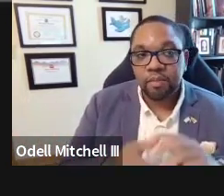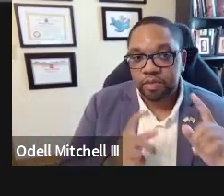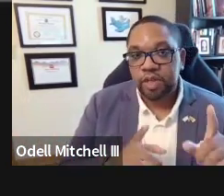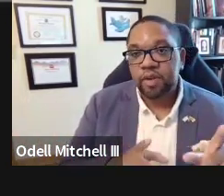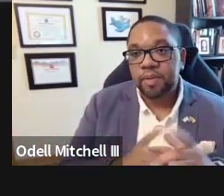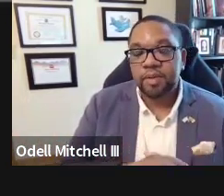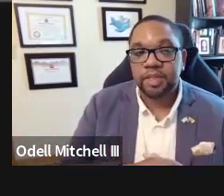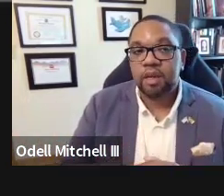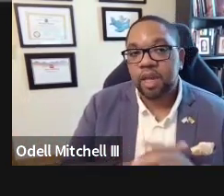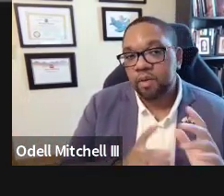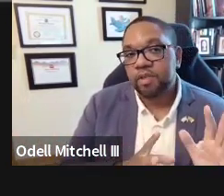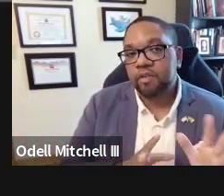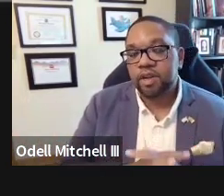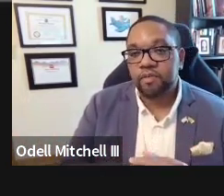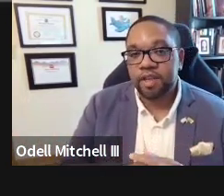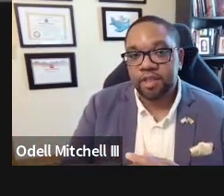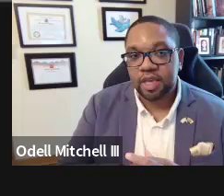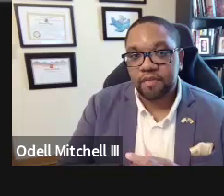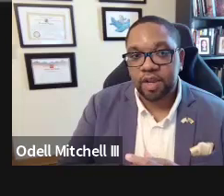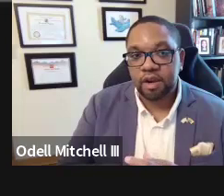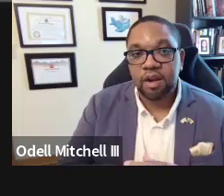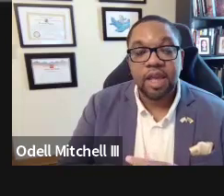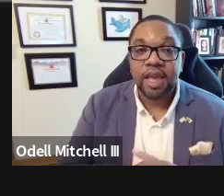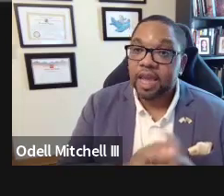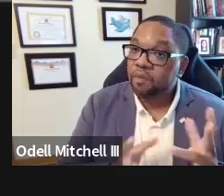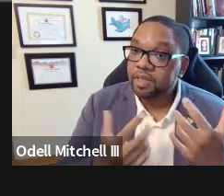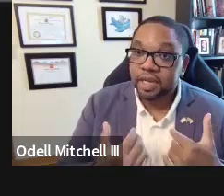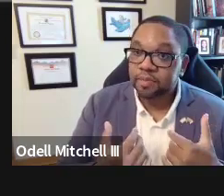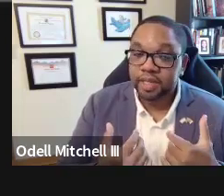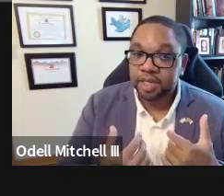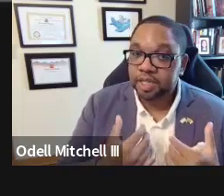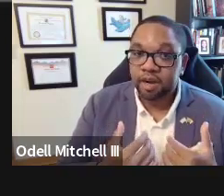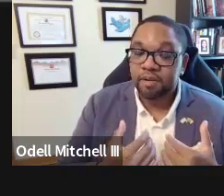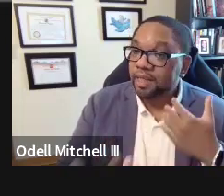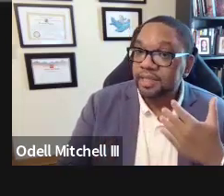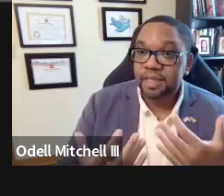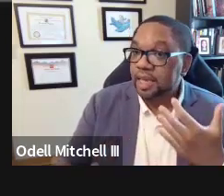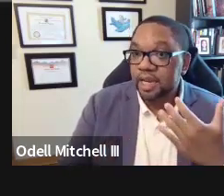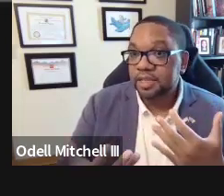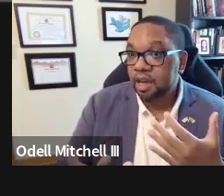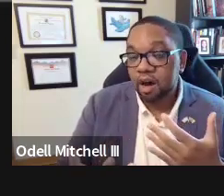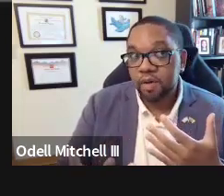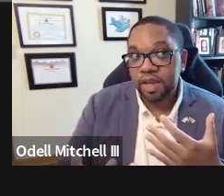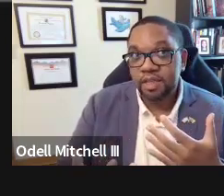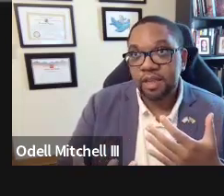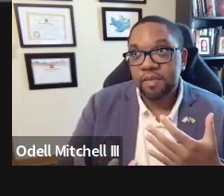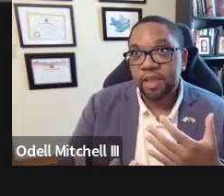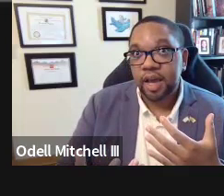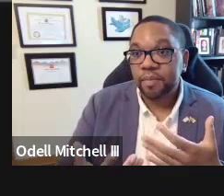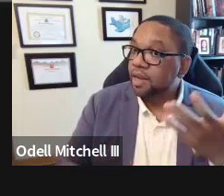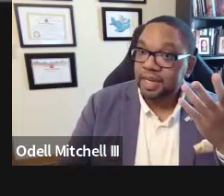ways. But you really want to be able to see, okay, what is the grant of rights that's given here? And what's that expectation there? Now, this, again, isn't